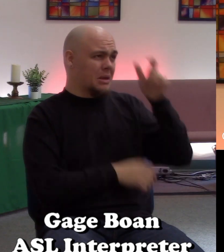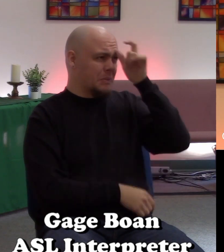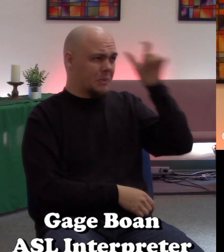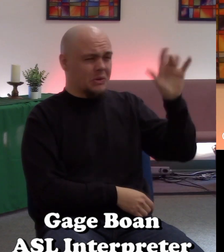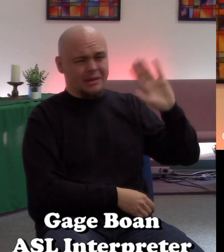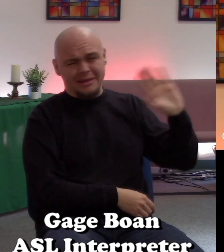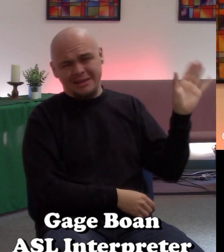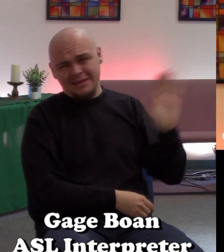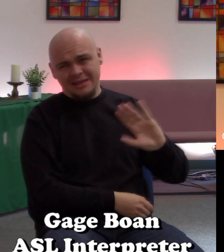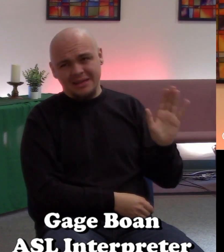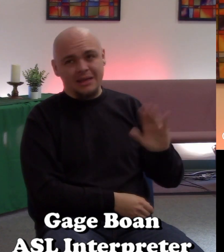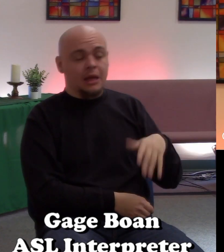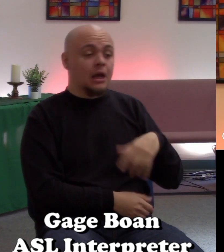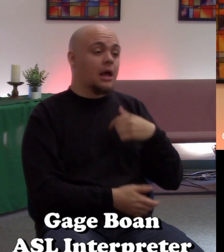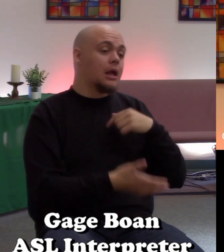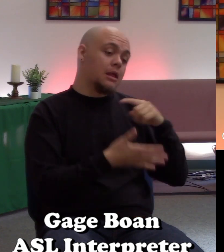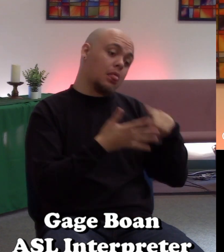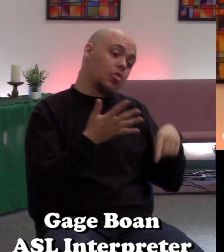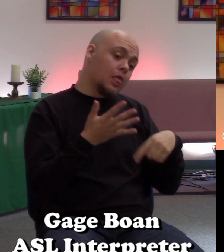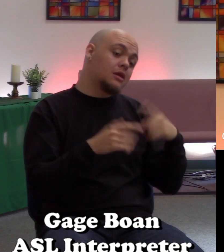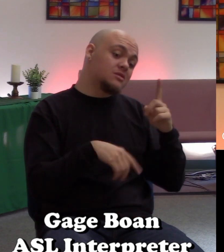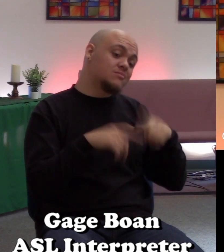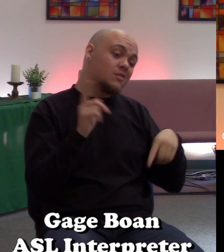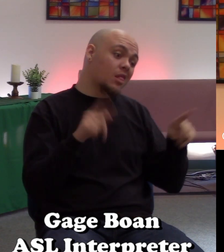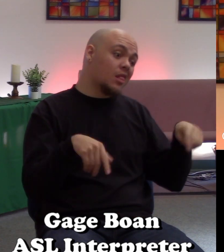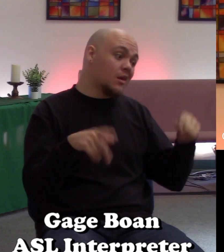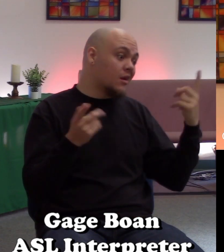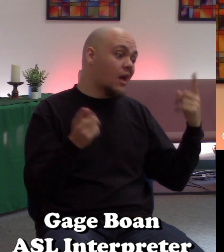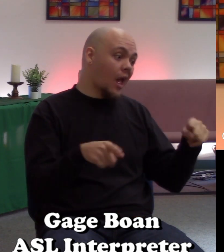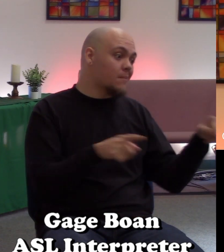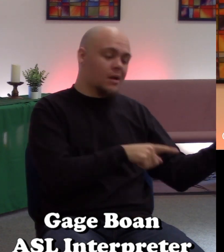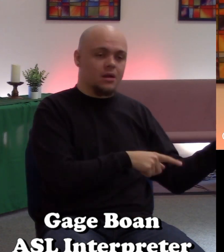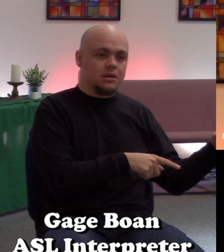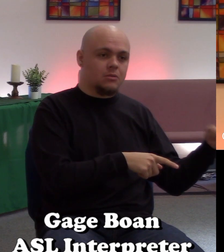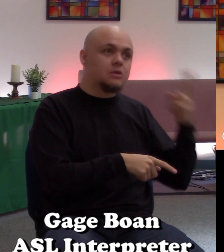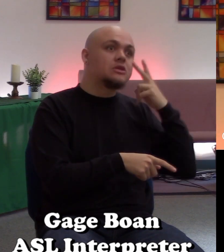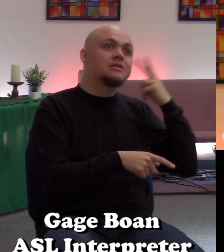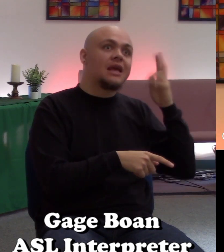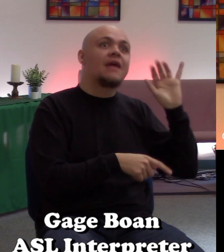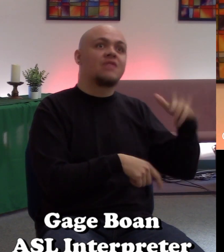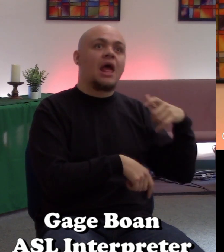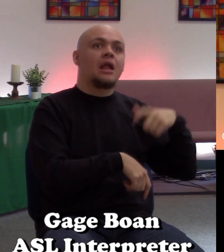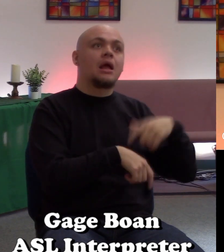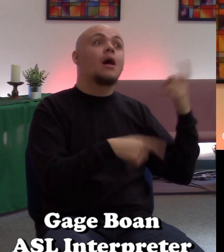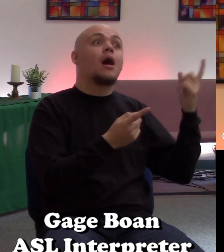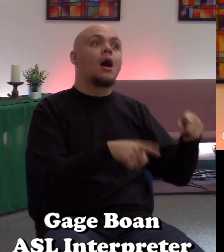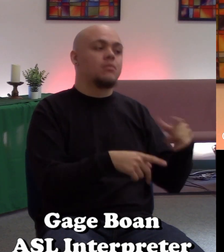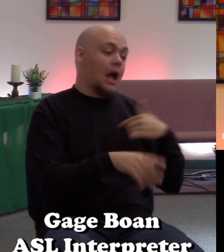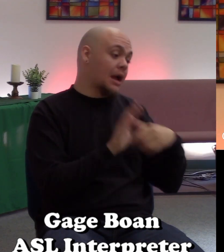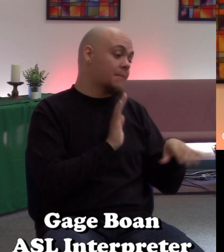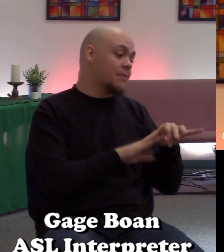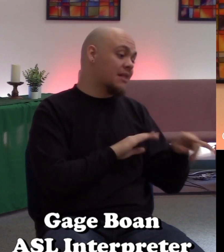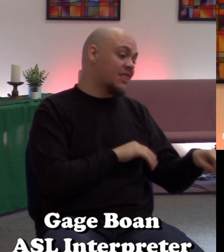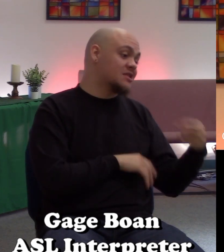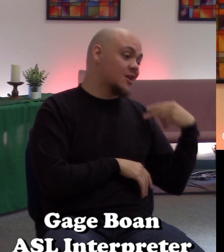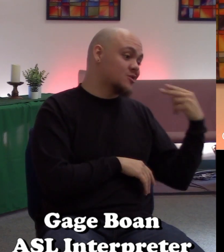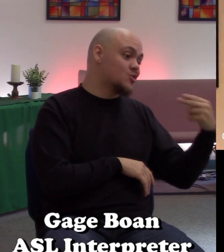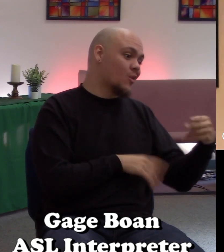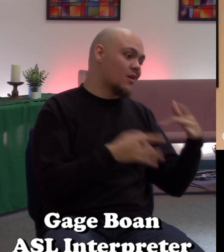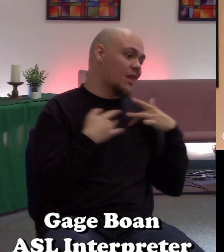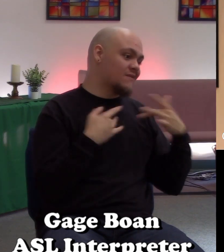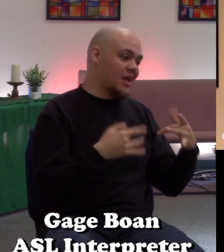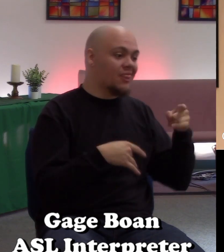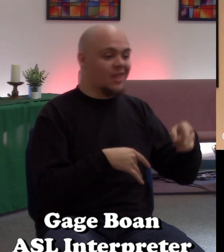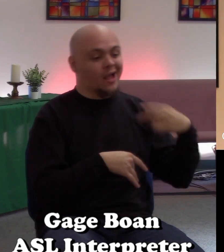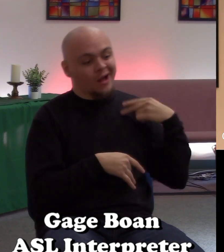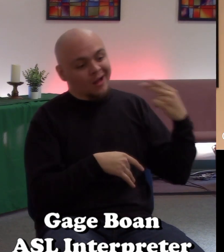So I have a hard time buying into this blood moon nonsense. It's just like, here's some unusual astronomical phenomenon. Let's just see if anything happened during that